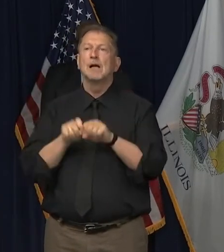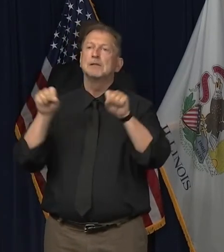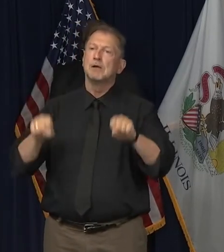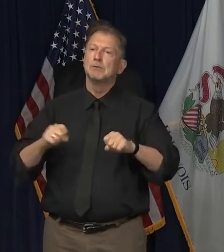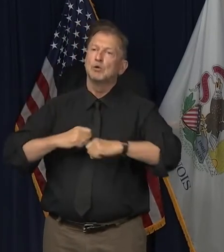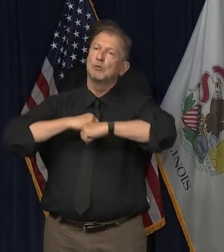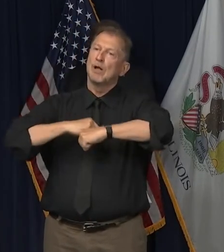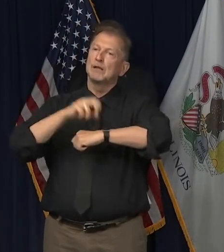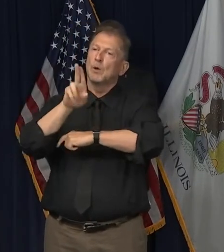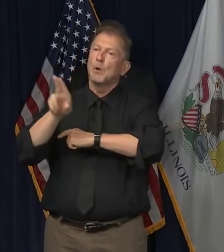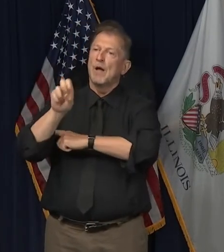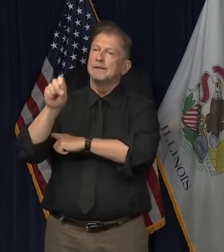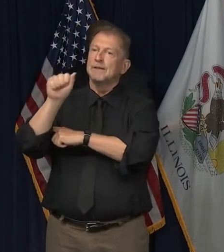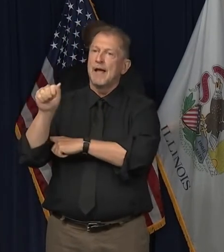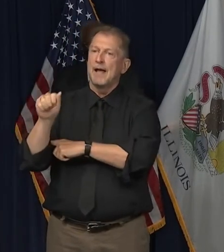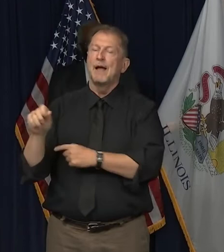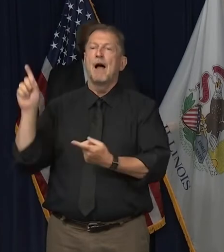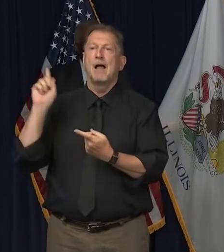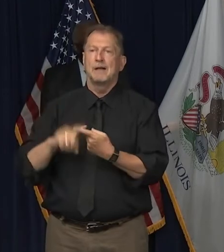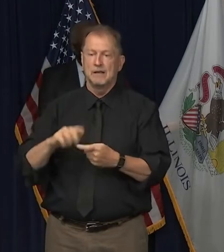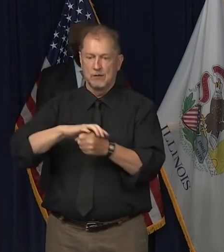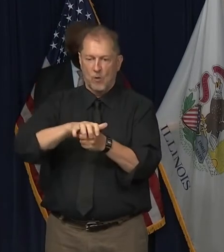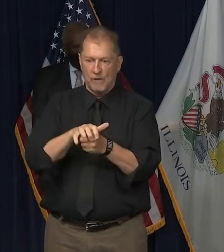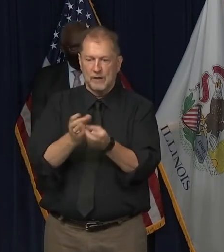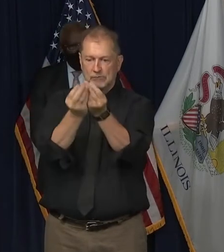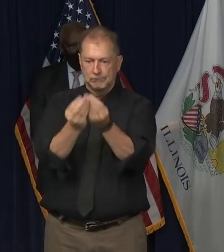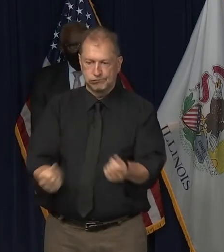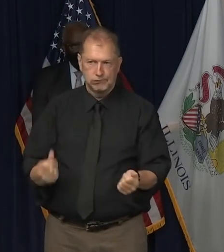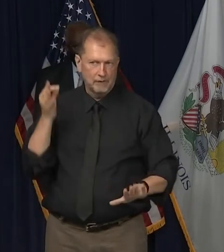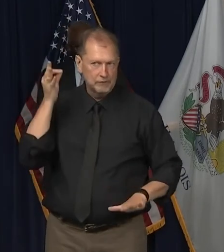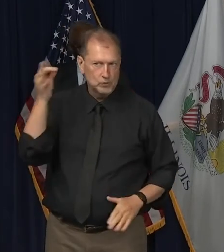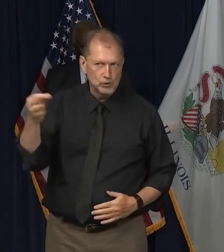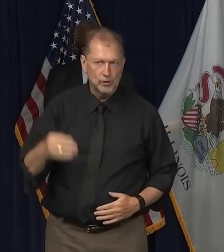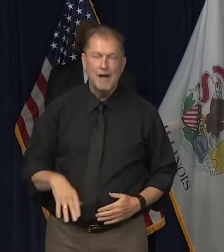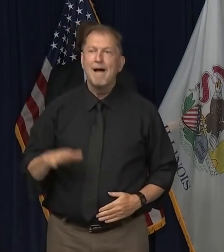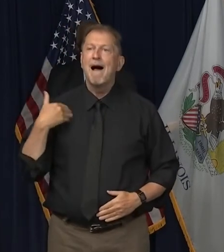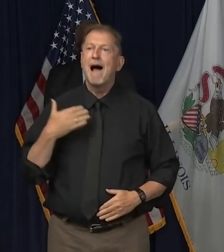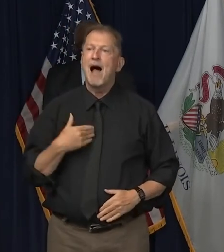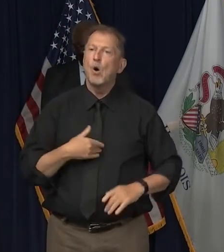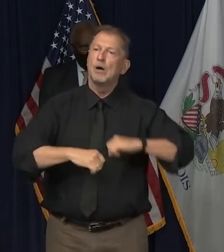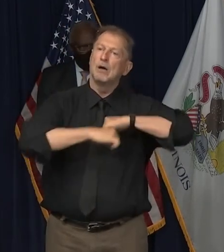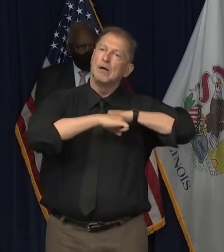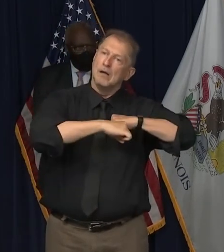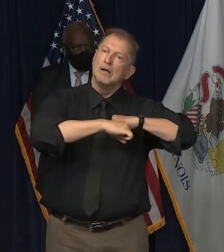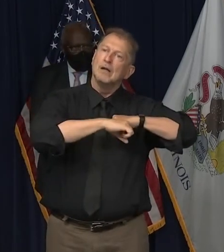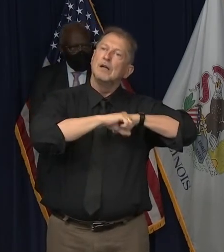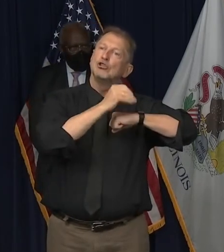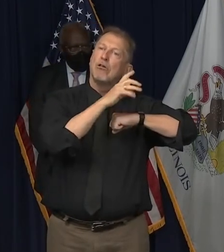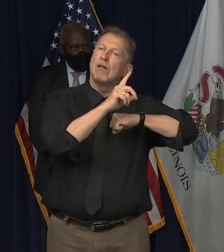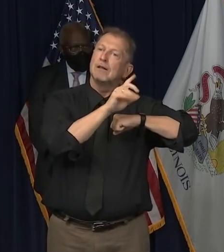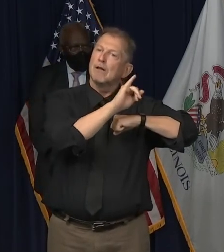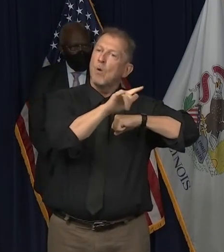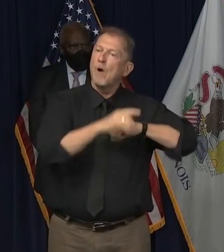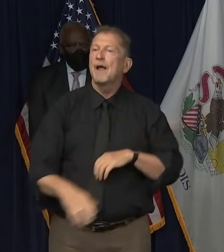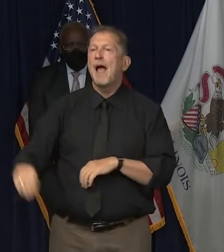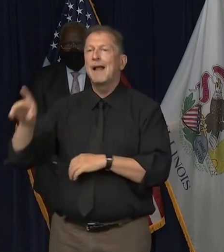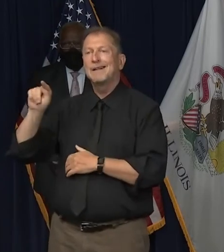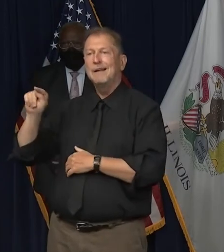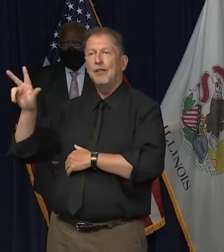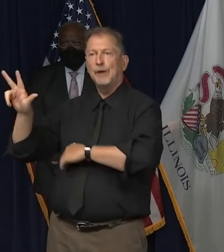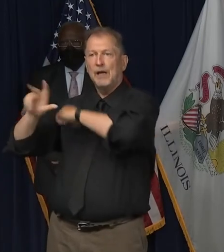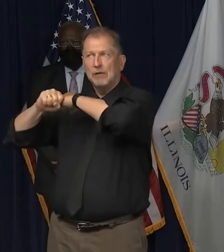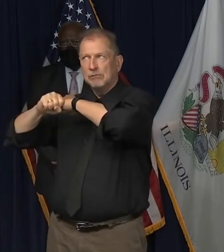country until the battle against COVID is won. Both Shield Illinois and Shield T3 were created in response